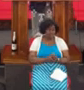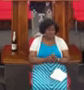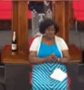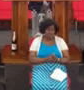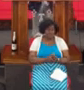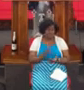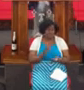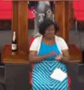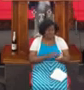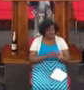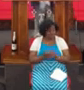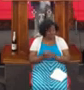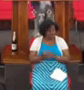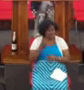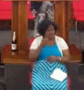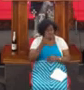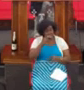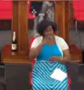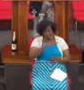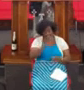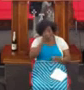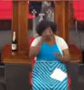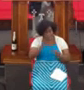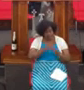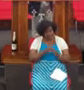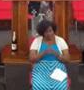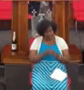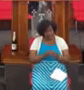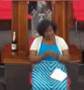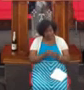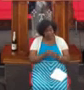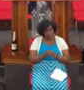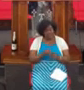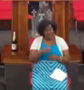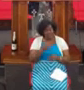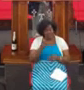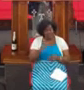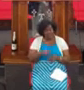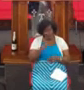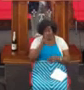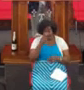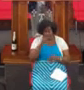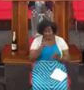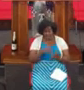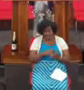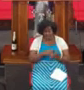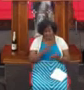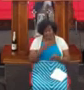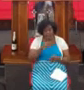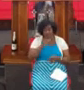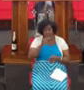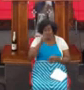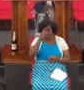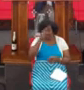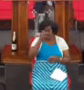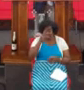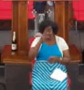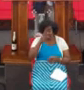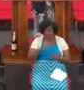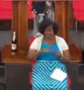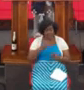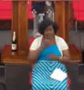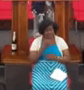staunched. Jesus will see your faith. Others may not see it. They may not understand. Our